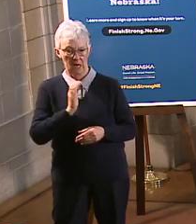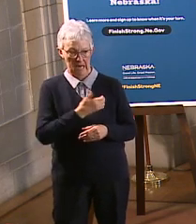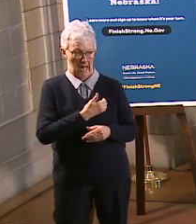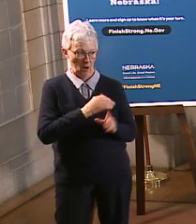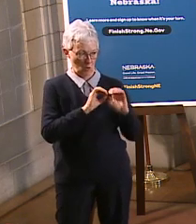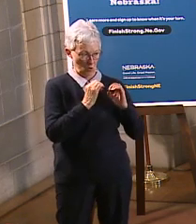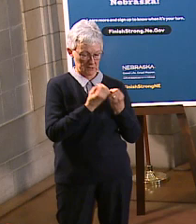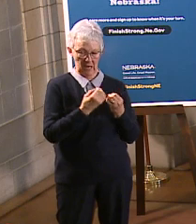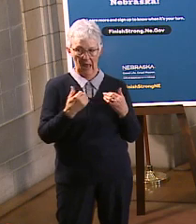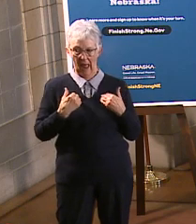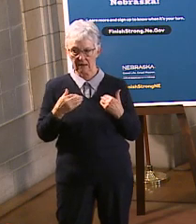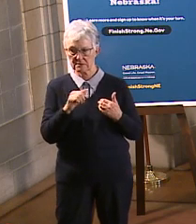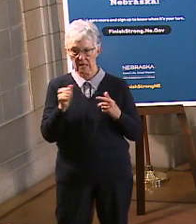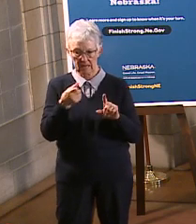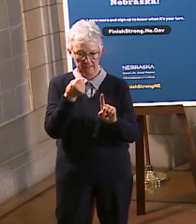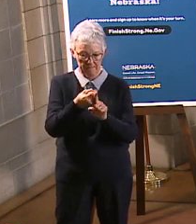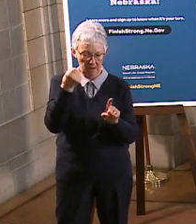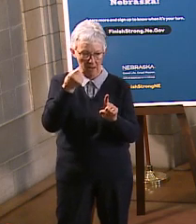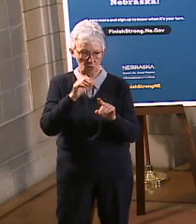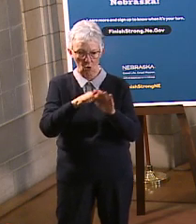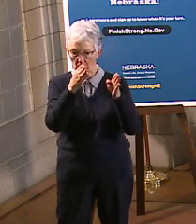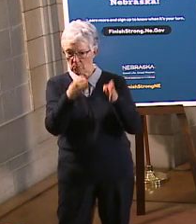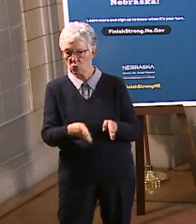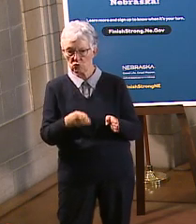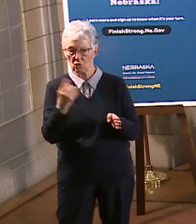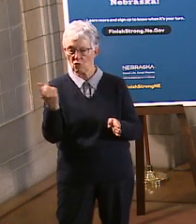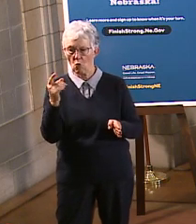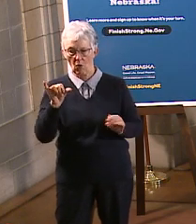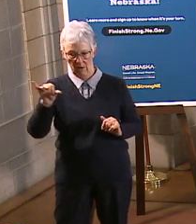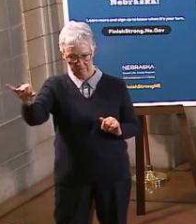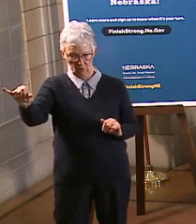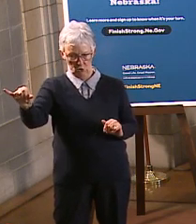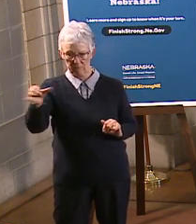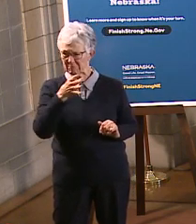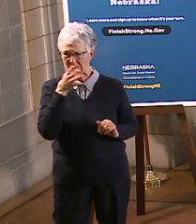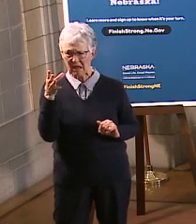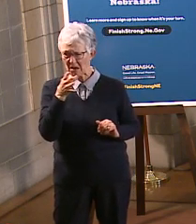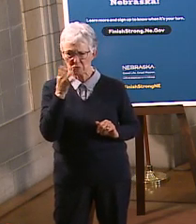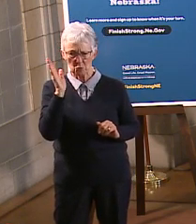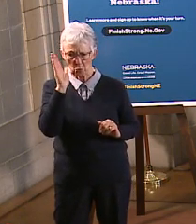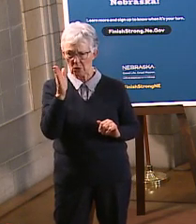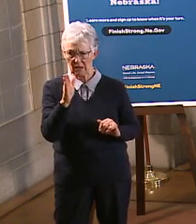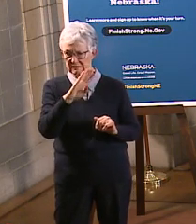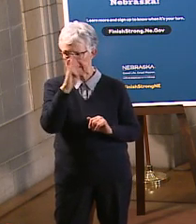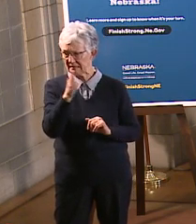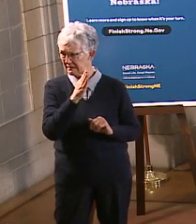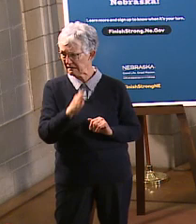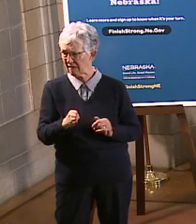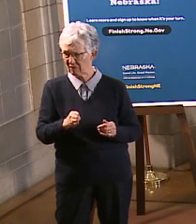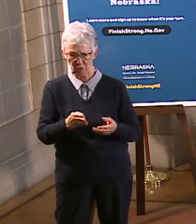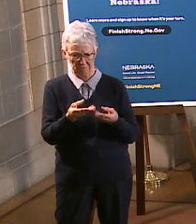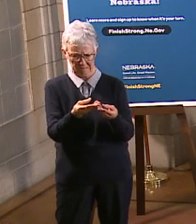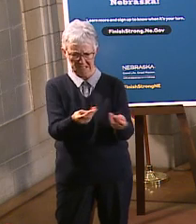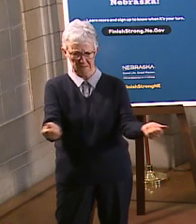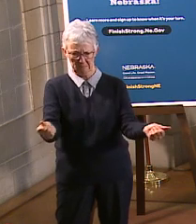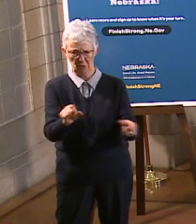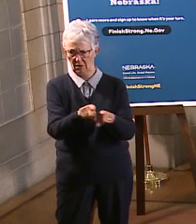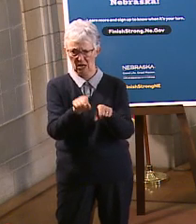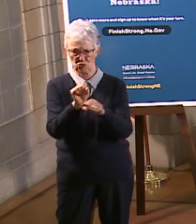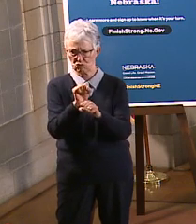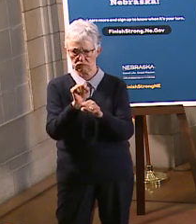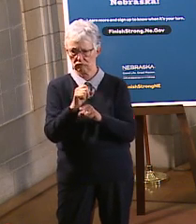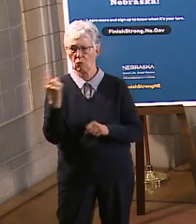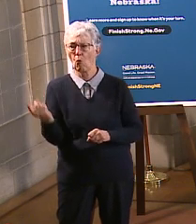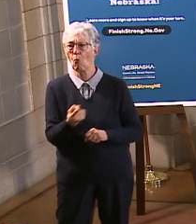forever impact. Agriculture will never disappear, so we will always have a great need for great leaders and